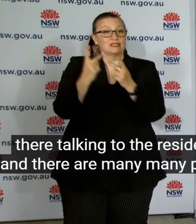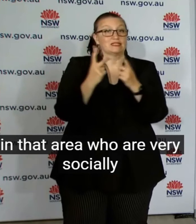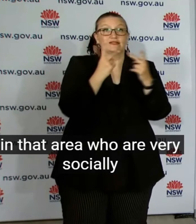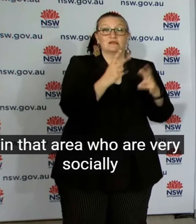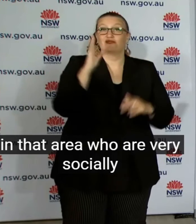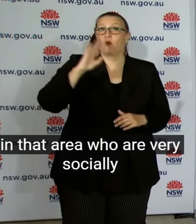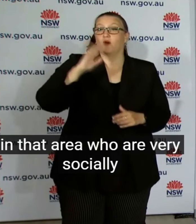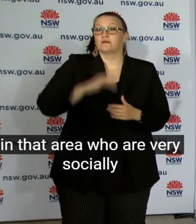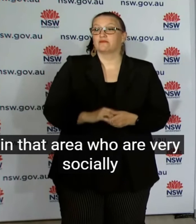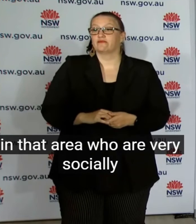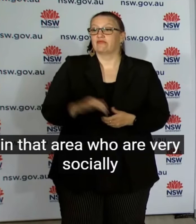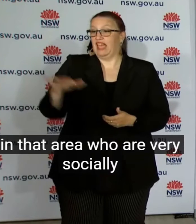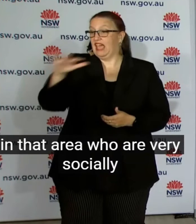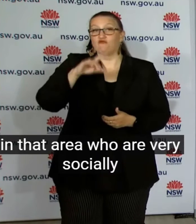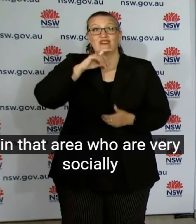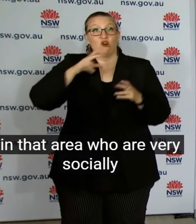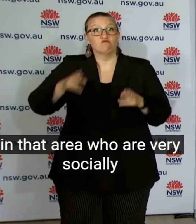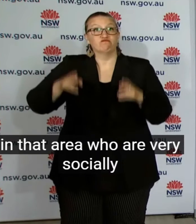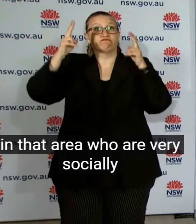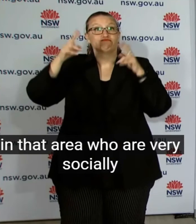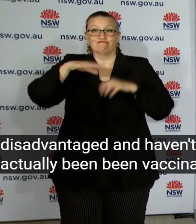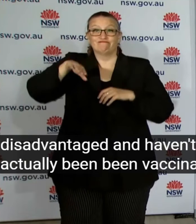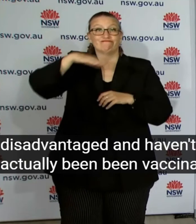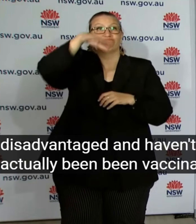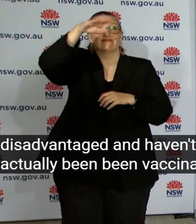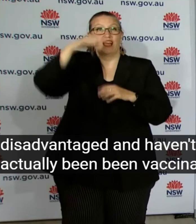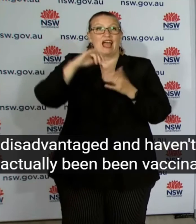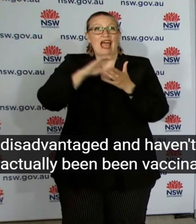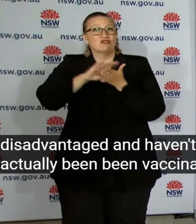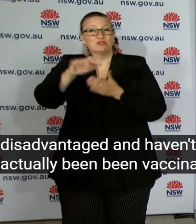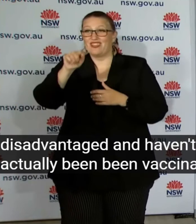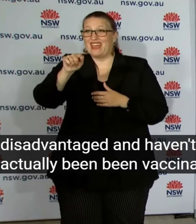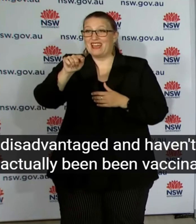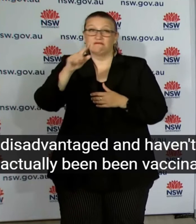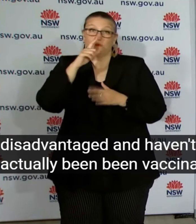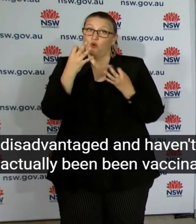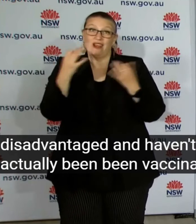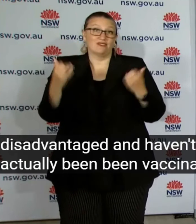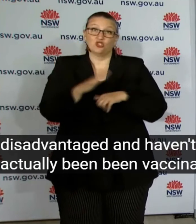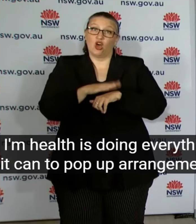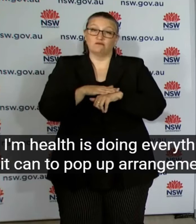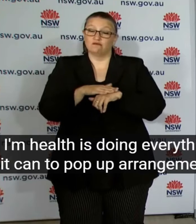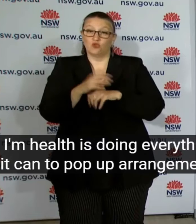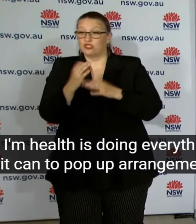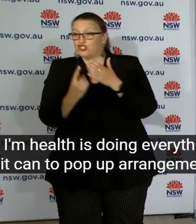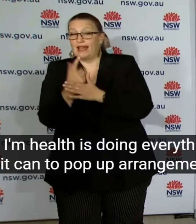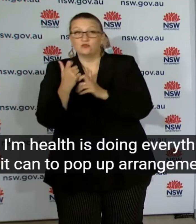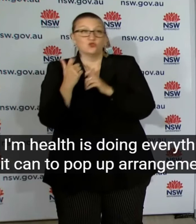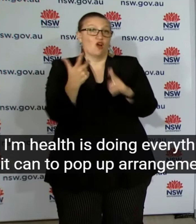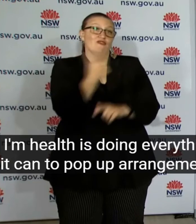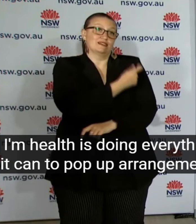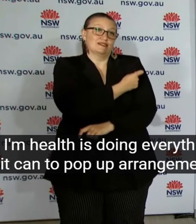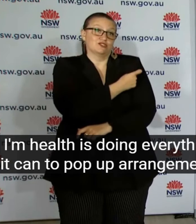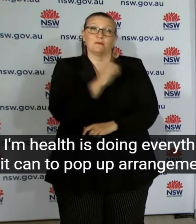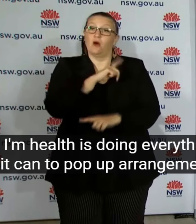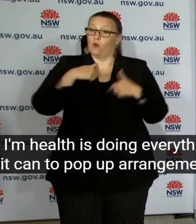vaccinated. Health is doing everything it can to have pop-up arrangements and other arrangements there to get the vaccination rates up. That remains the